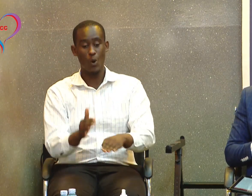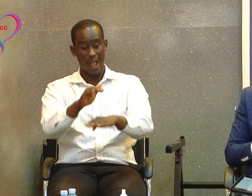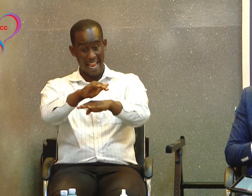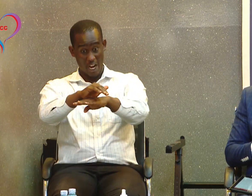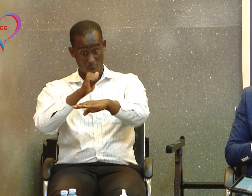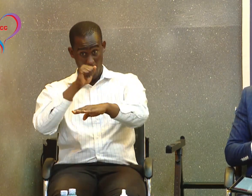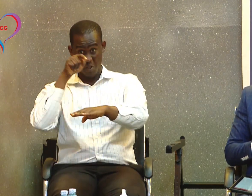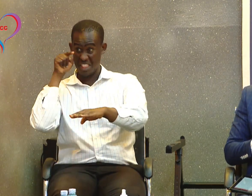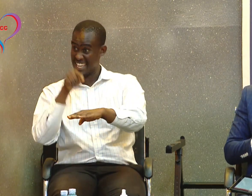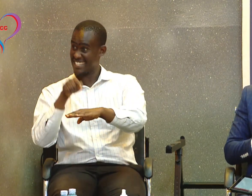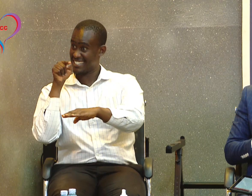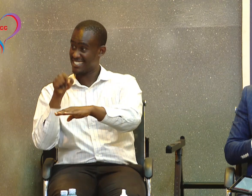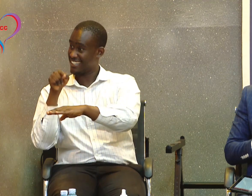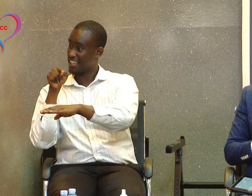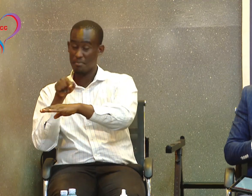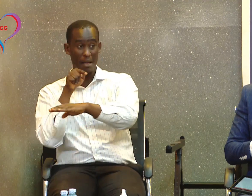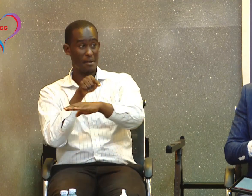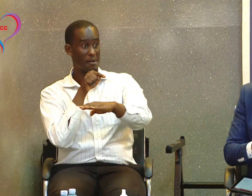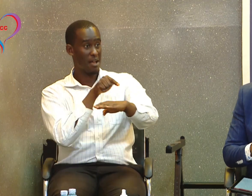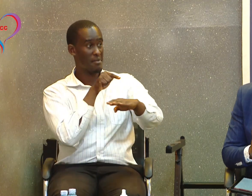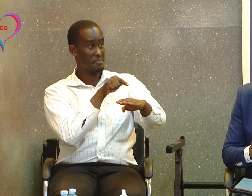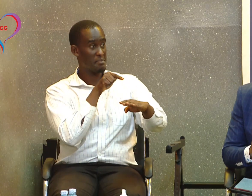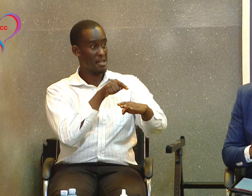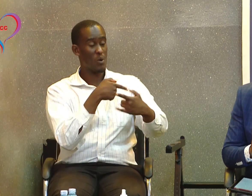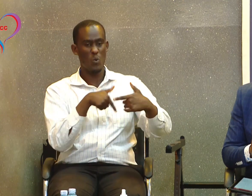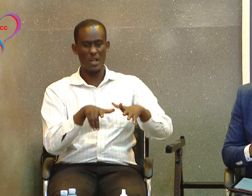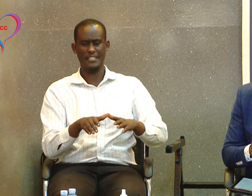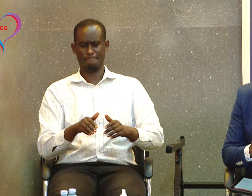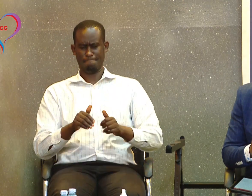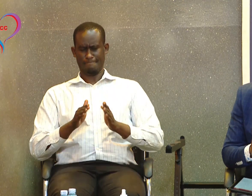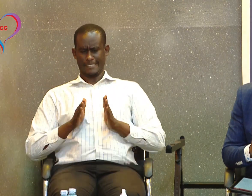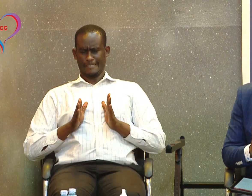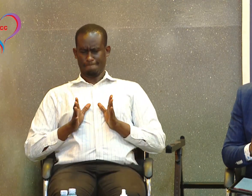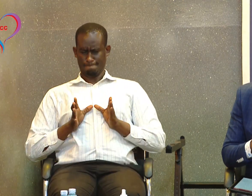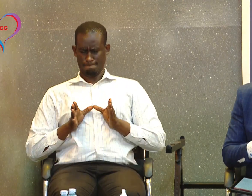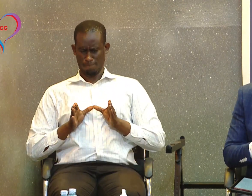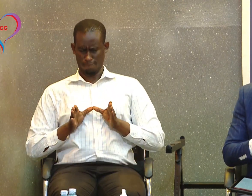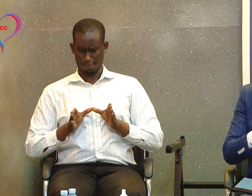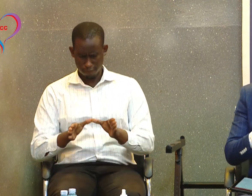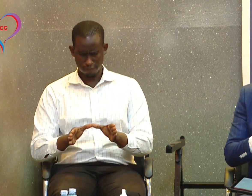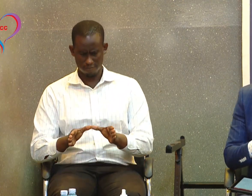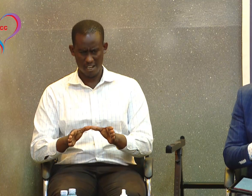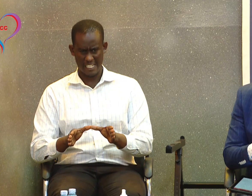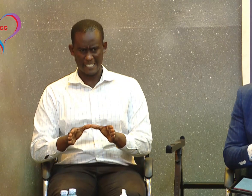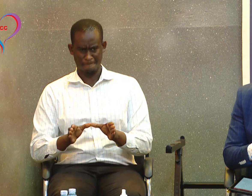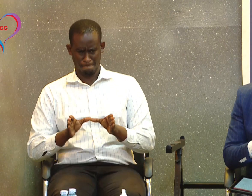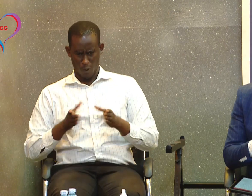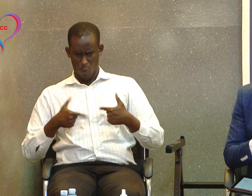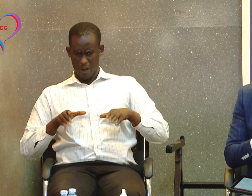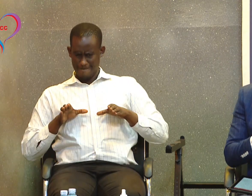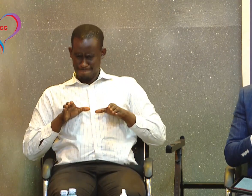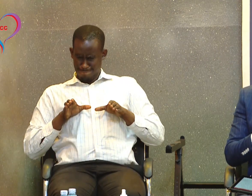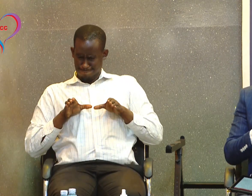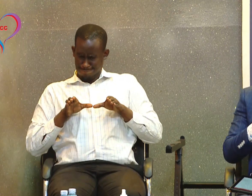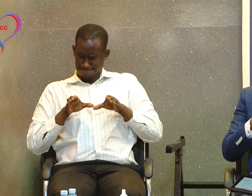mu kuyita kuno, we press on. Fe tunyigiriza. It is a press.